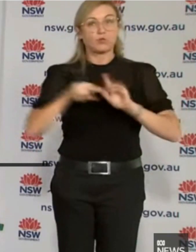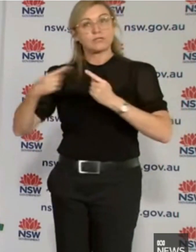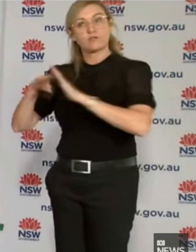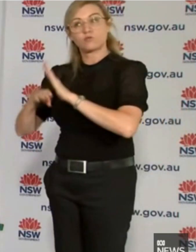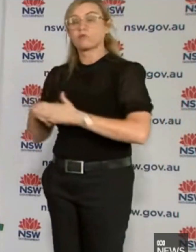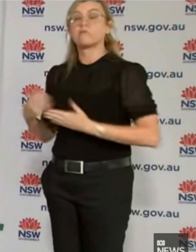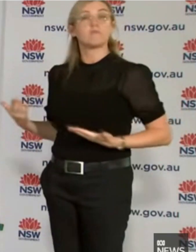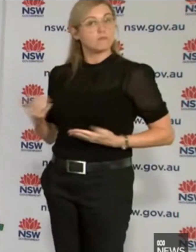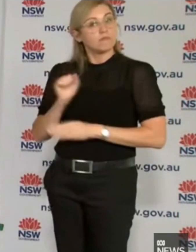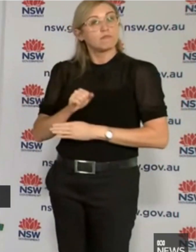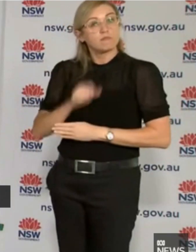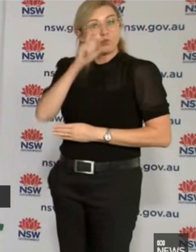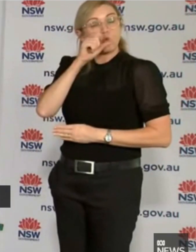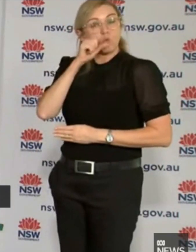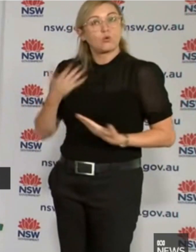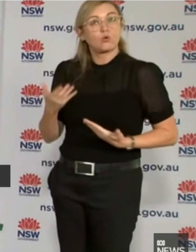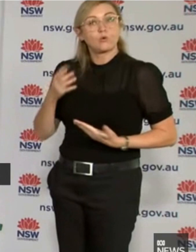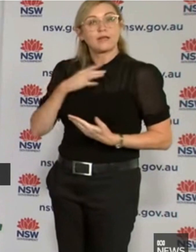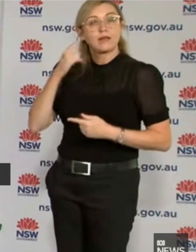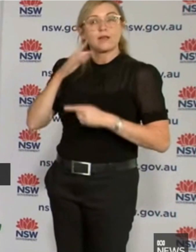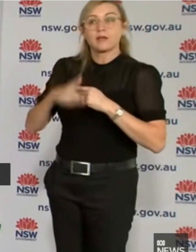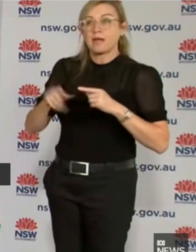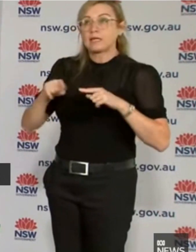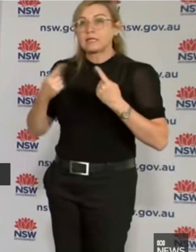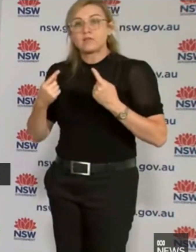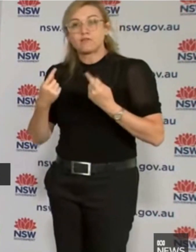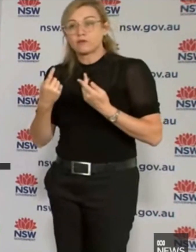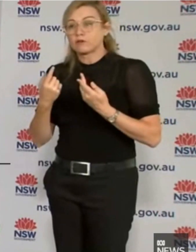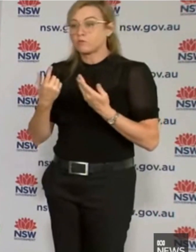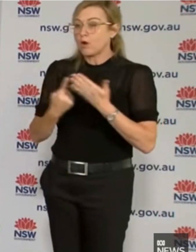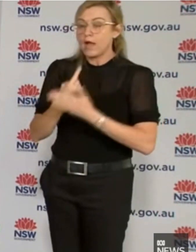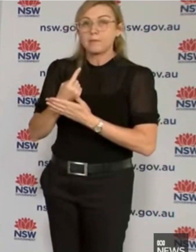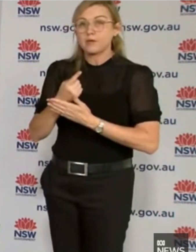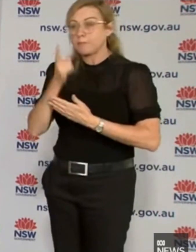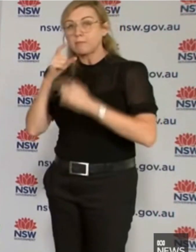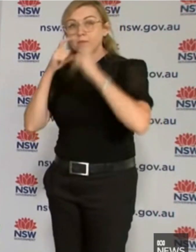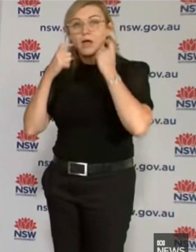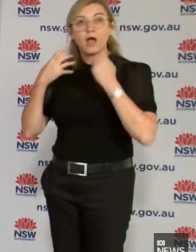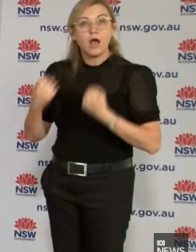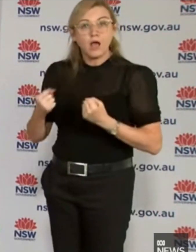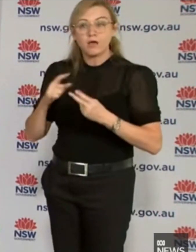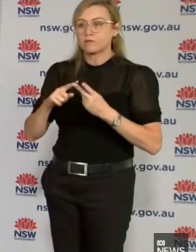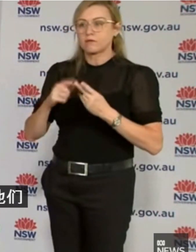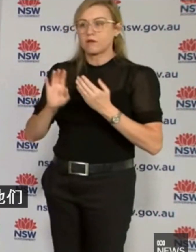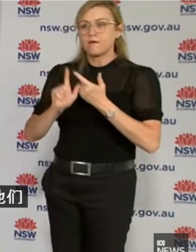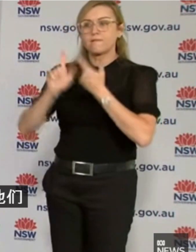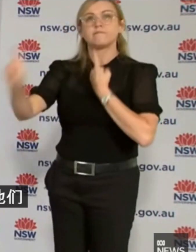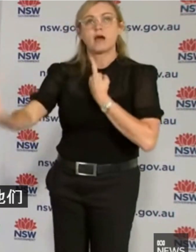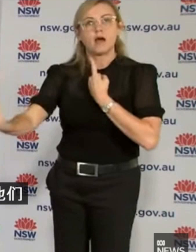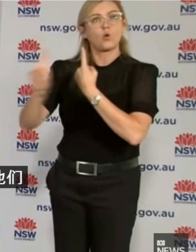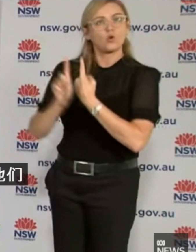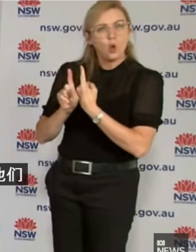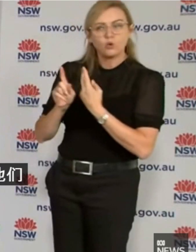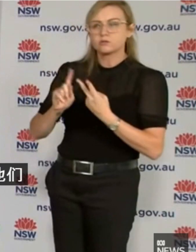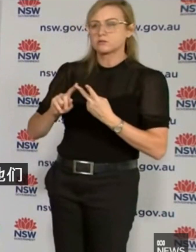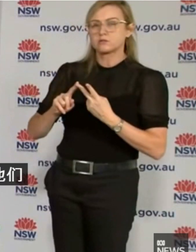and that may take into account variables like, whether people were wearing masks, how far apart they were,